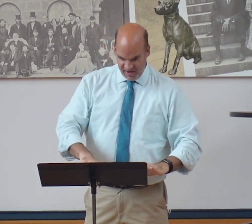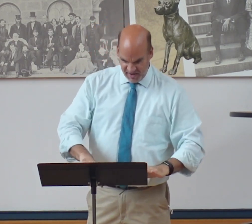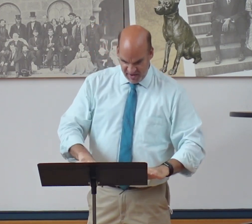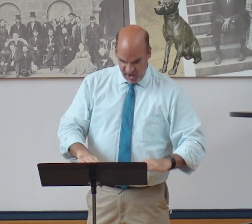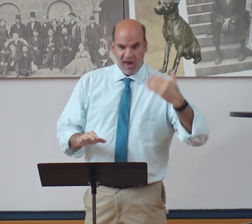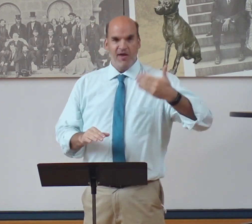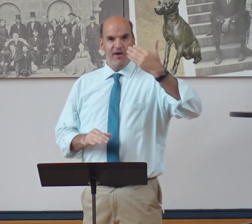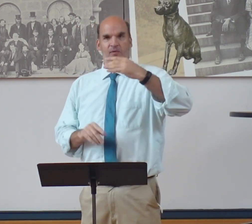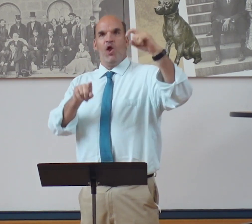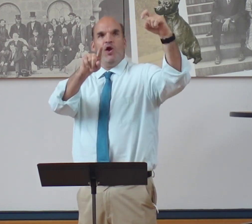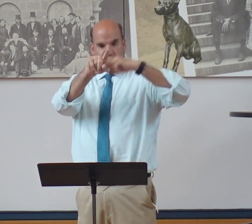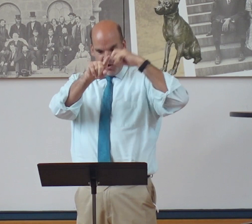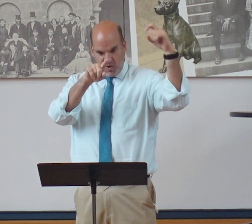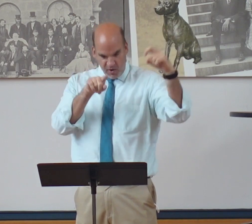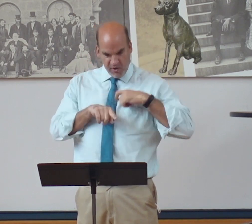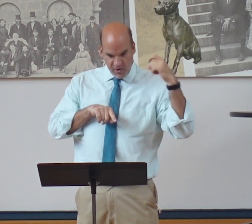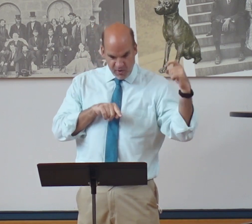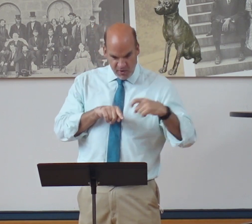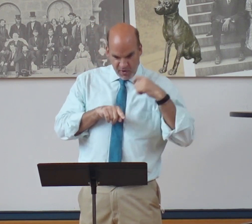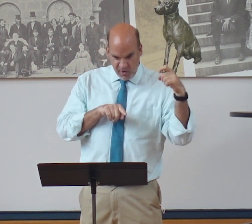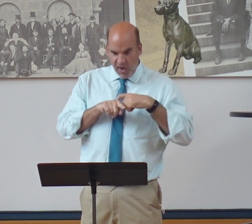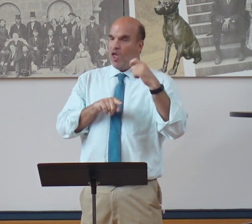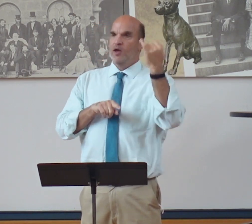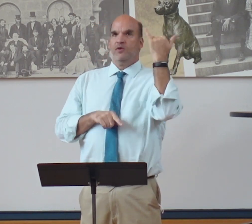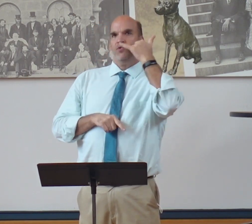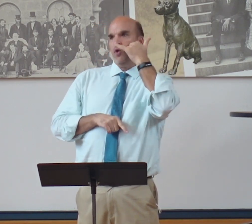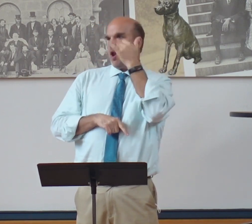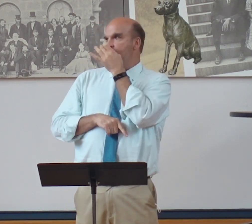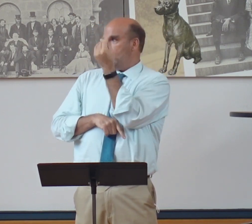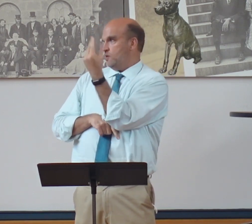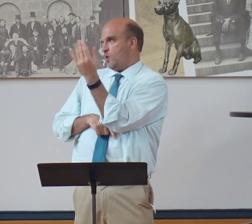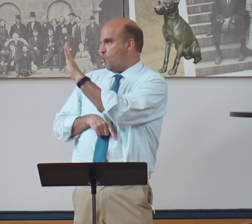could see my name in print. And again, she would call often.